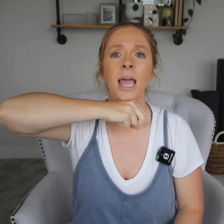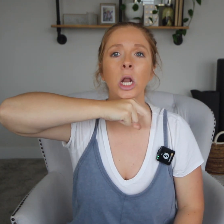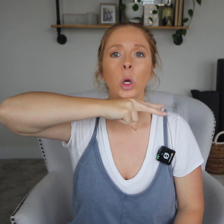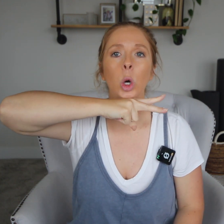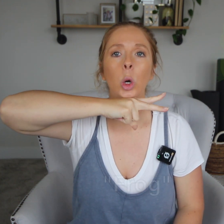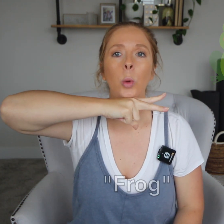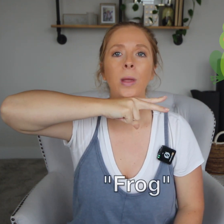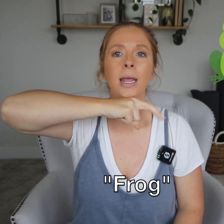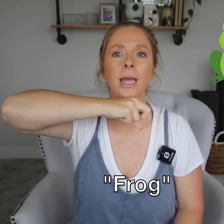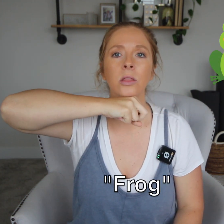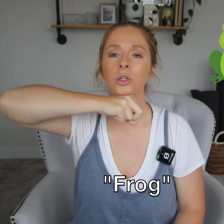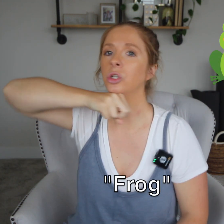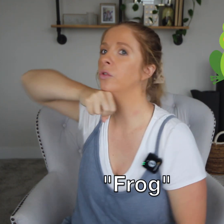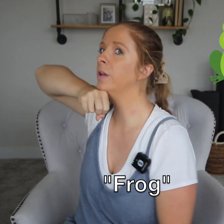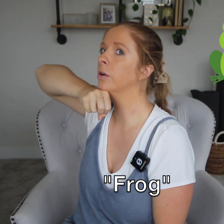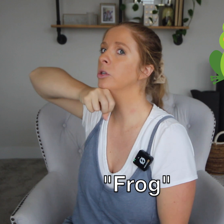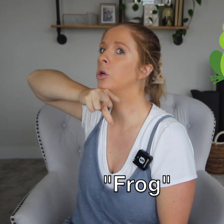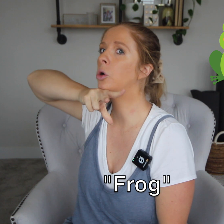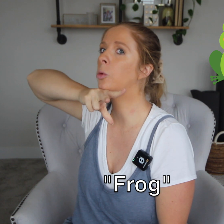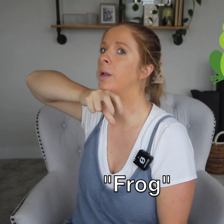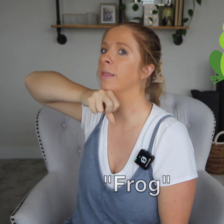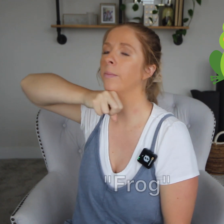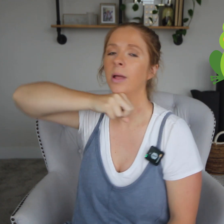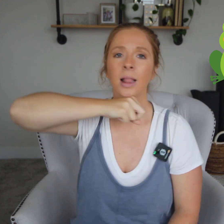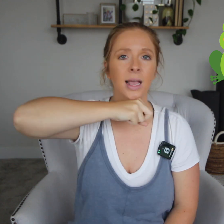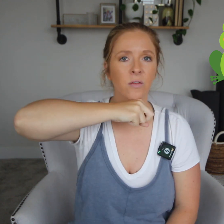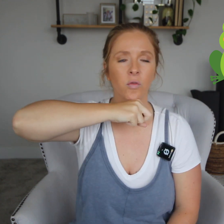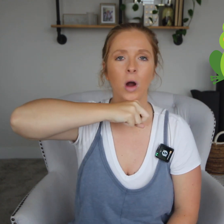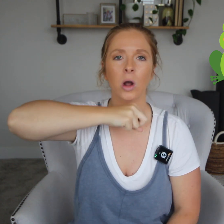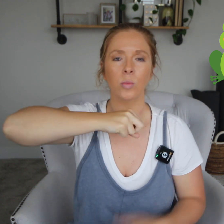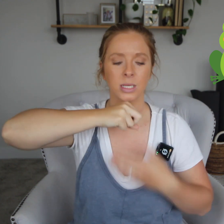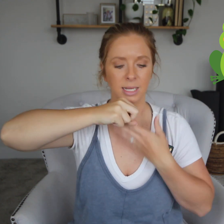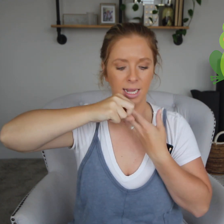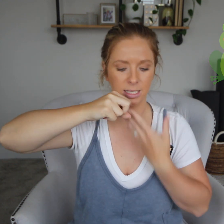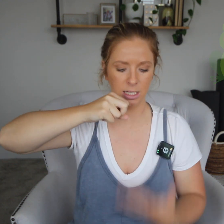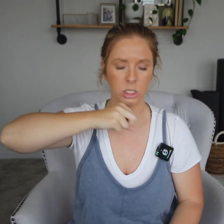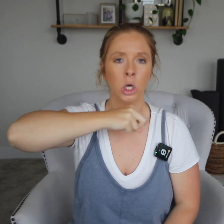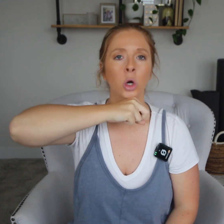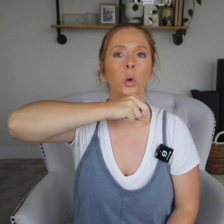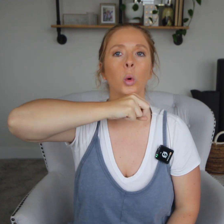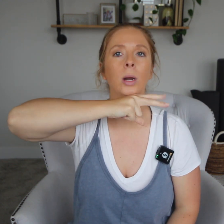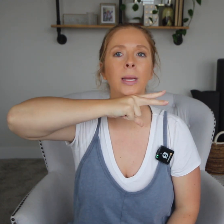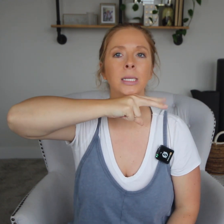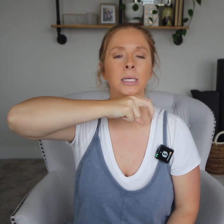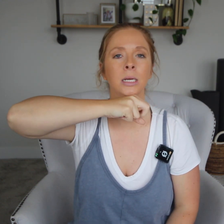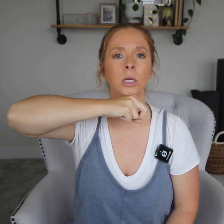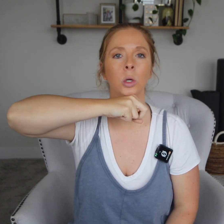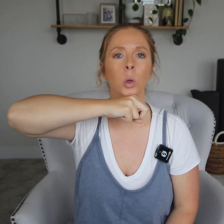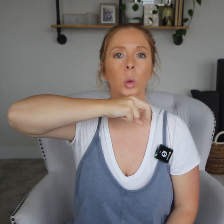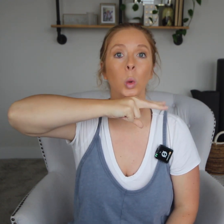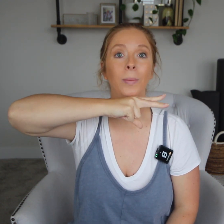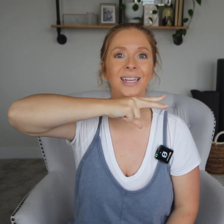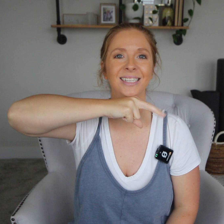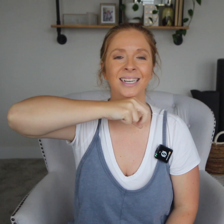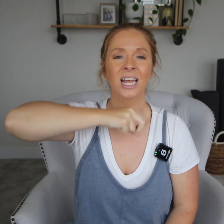and you're opening it, those 2 fingers, opening them like a frog, almost like that's its ribbit. So